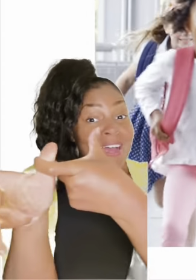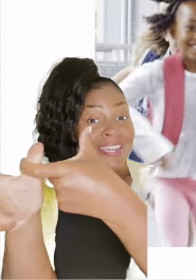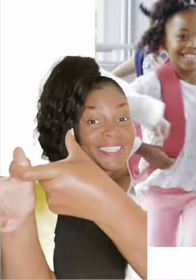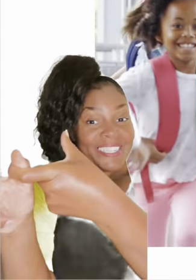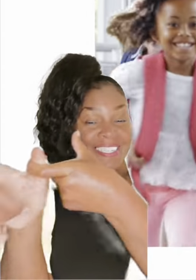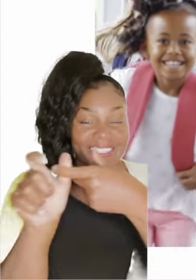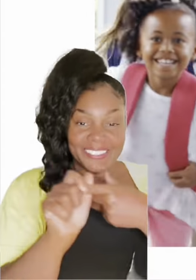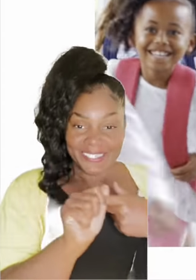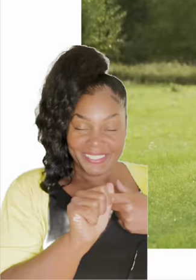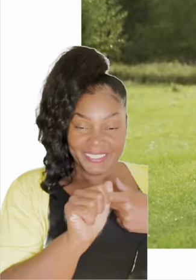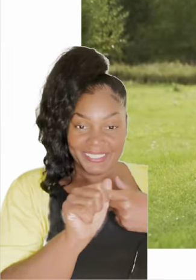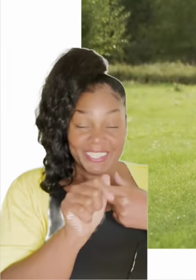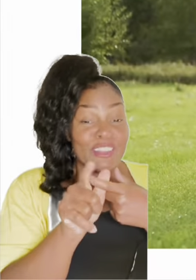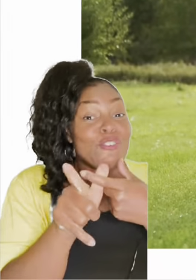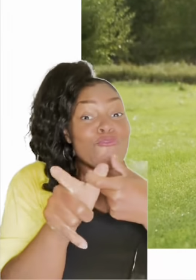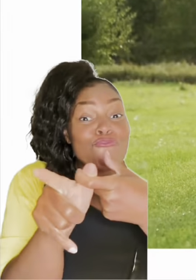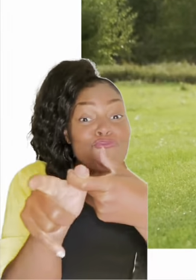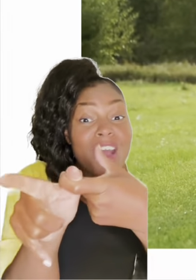Run.